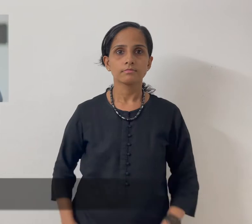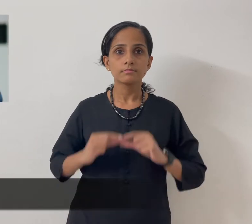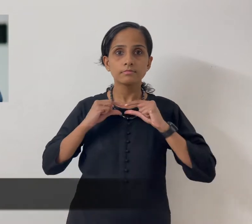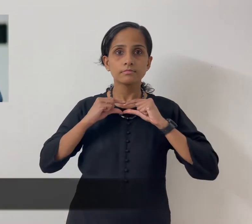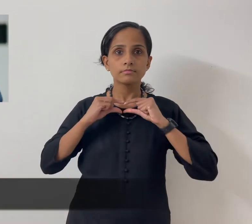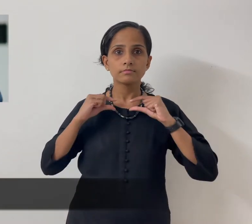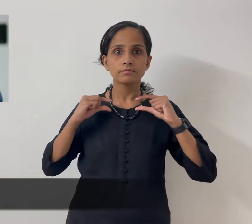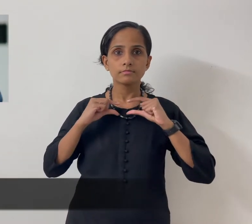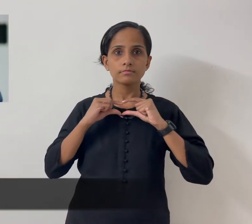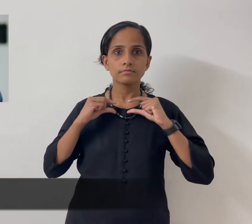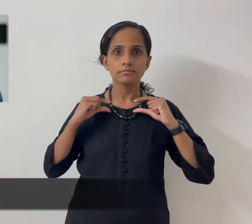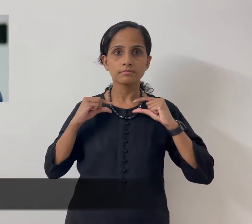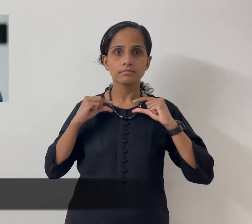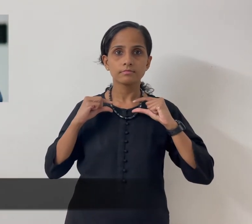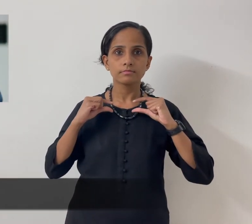Bowtie.